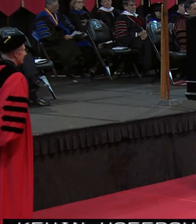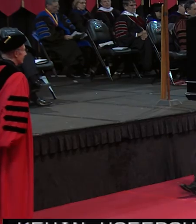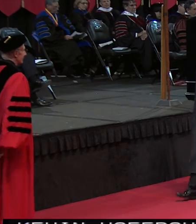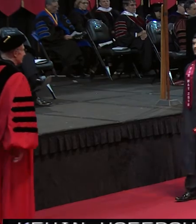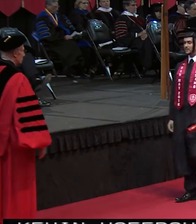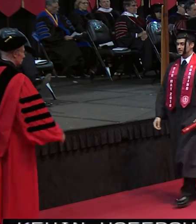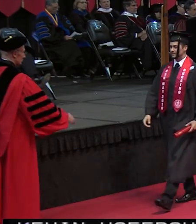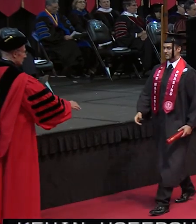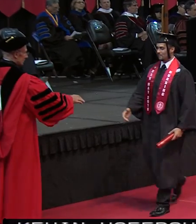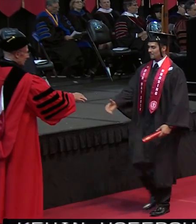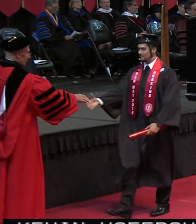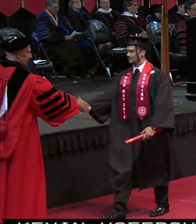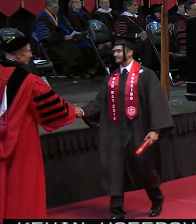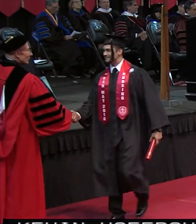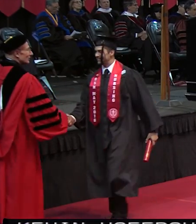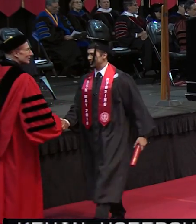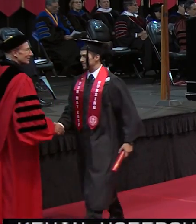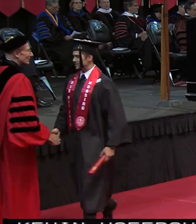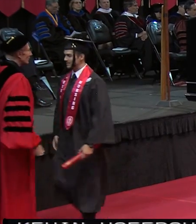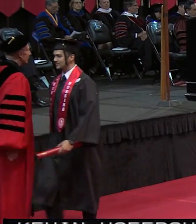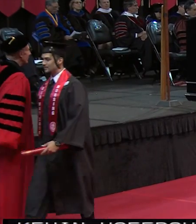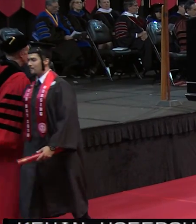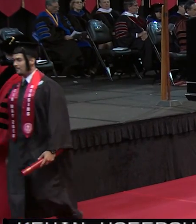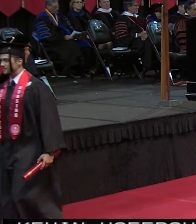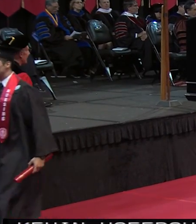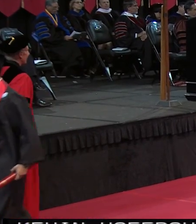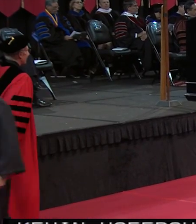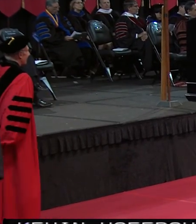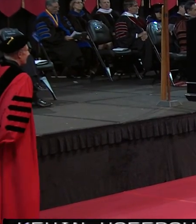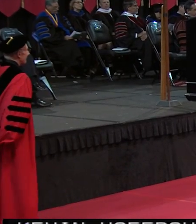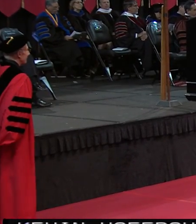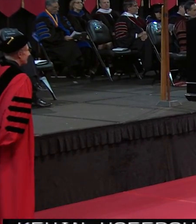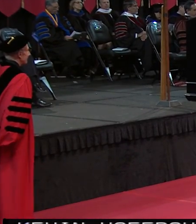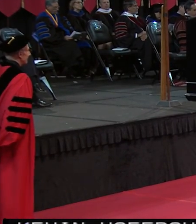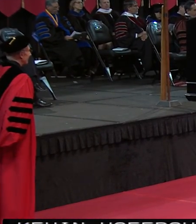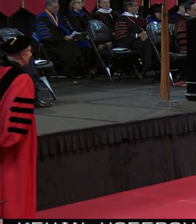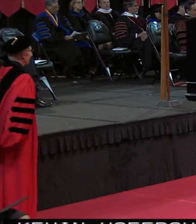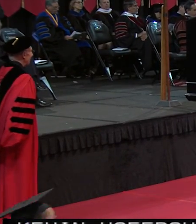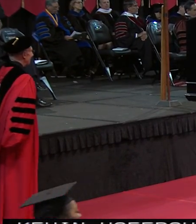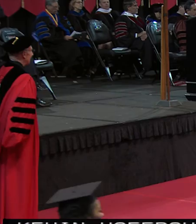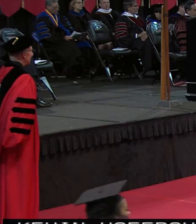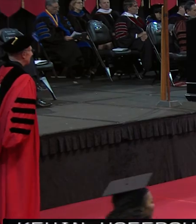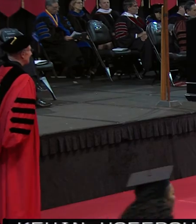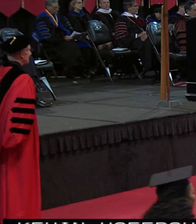Graduating summa cum laude, Ryan Paul Kelly.